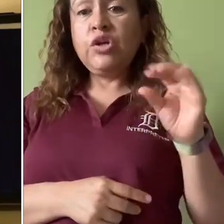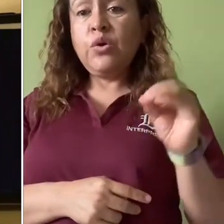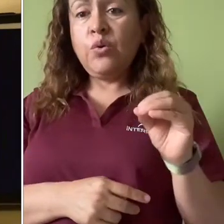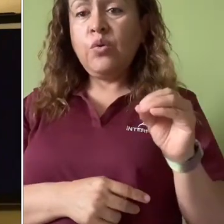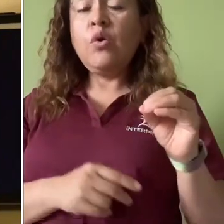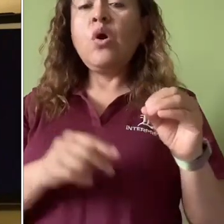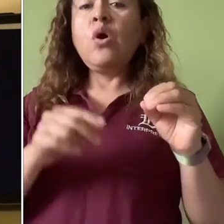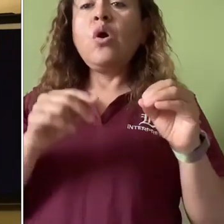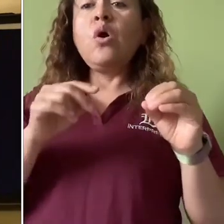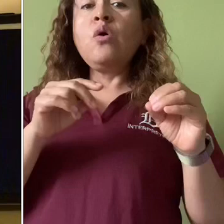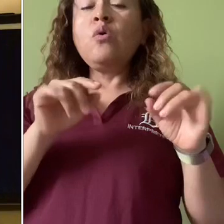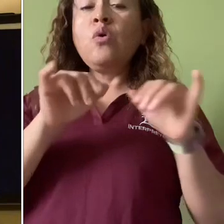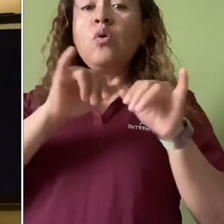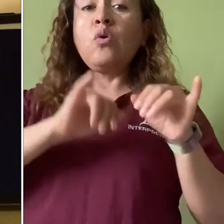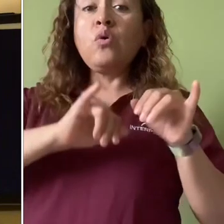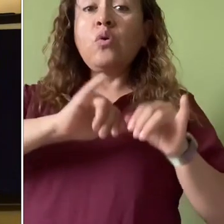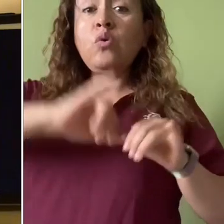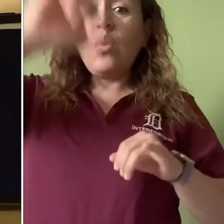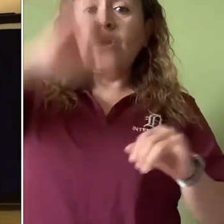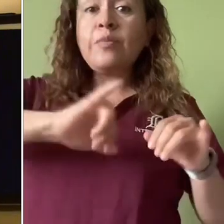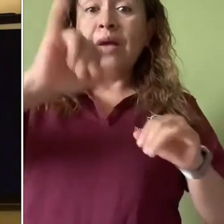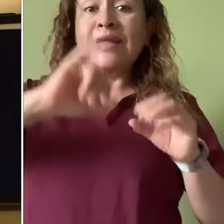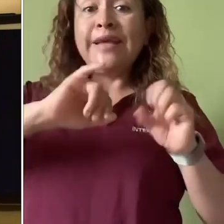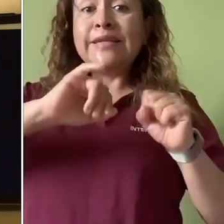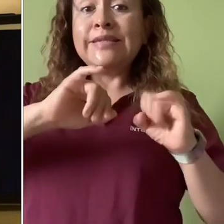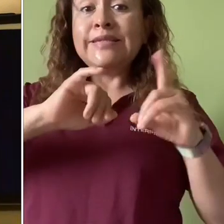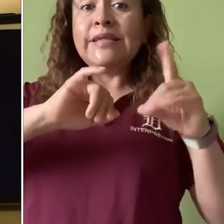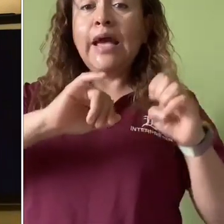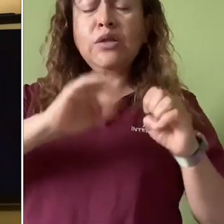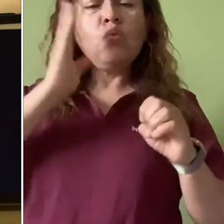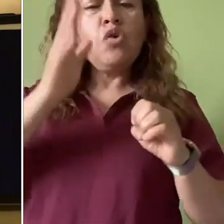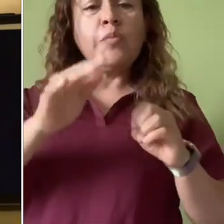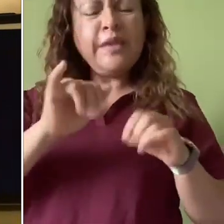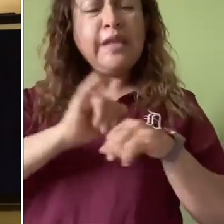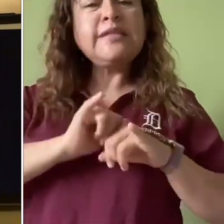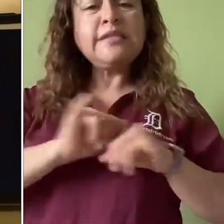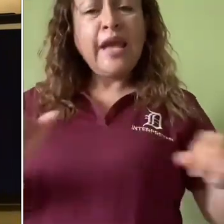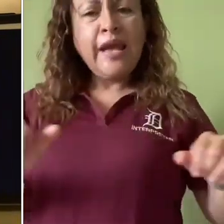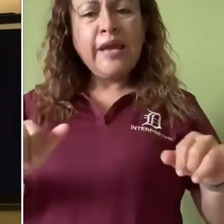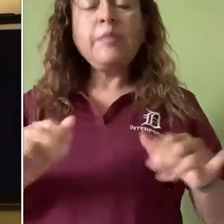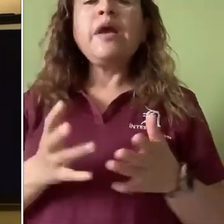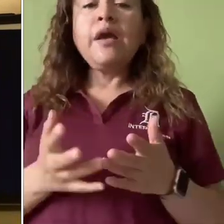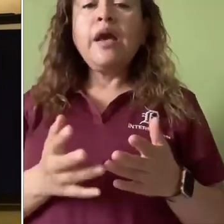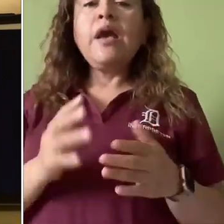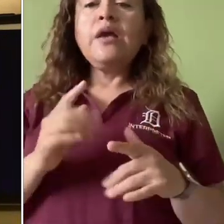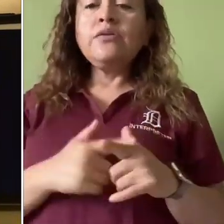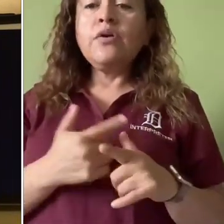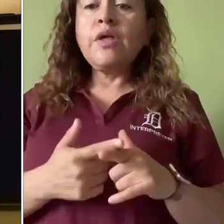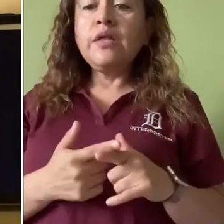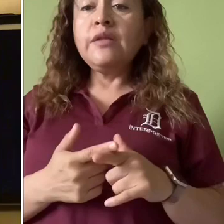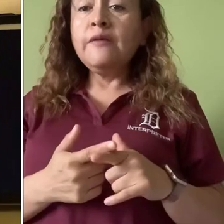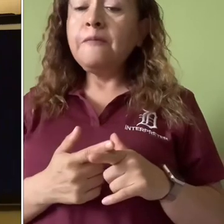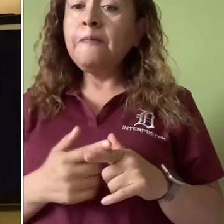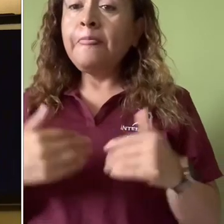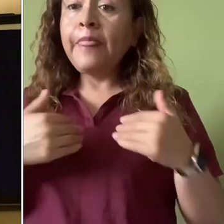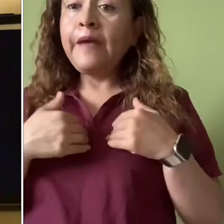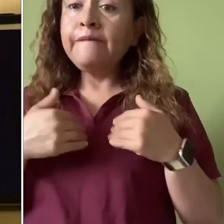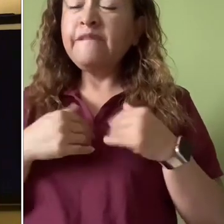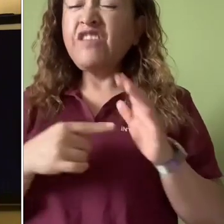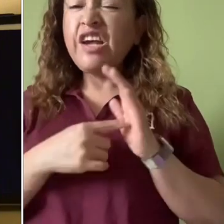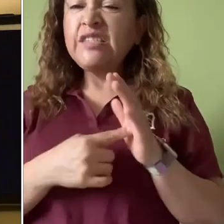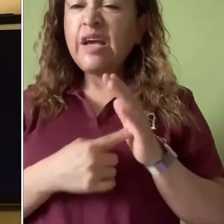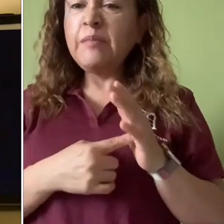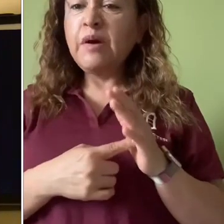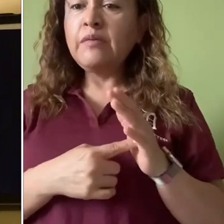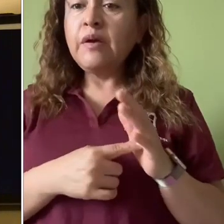that the ratio of corresponding sides are going to have the same, they're going to be the same. They're going to be some constant value. So we have